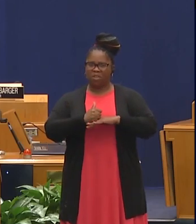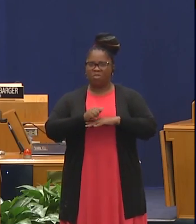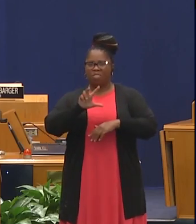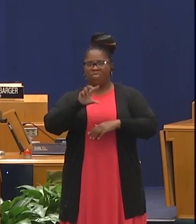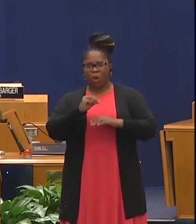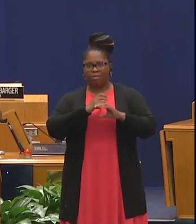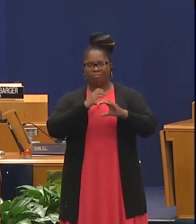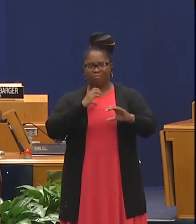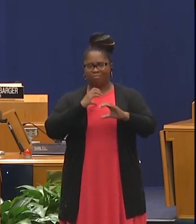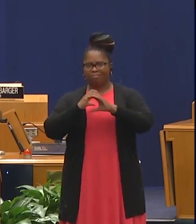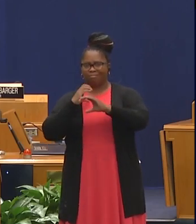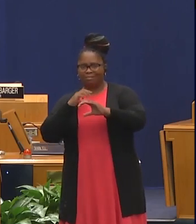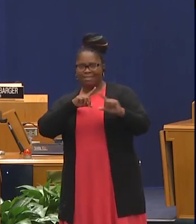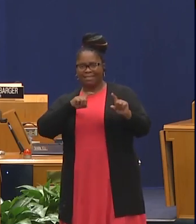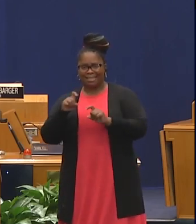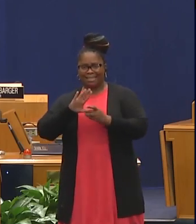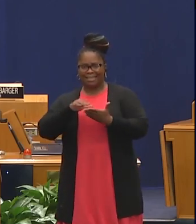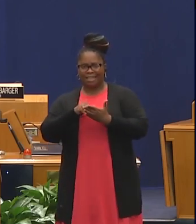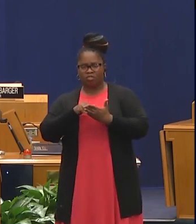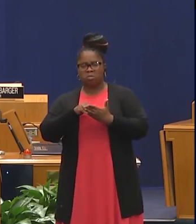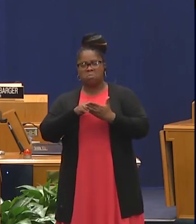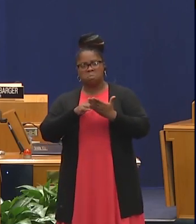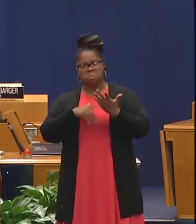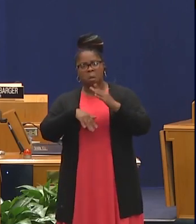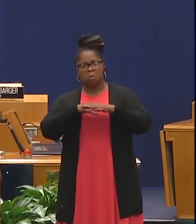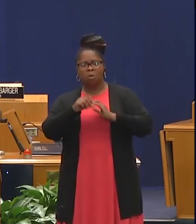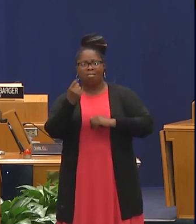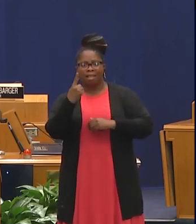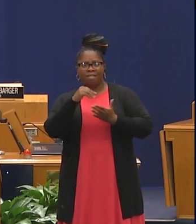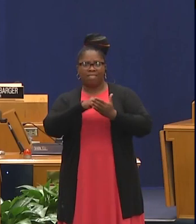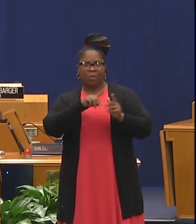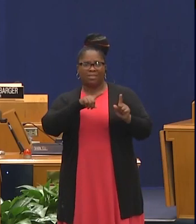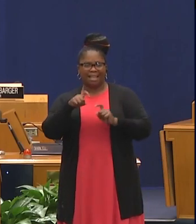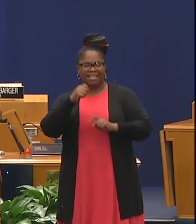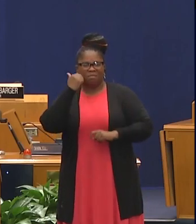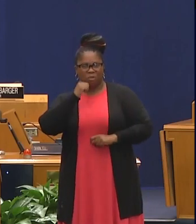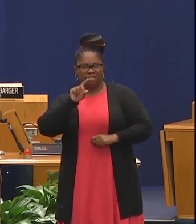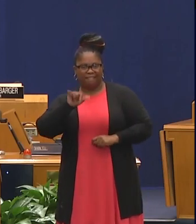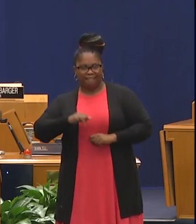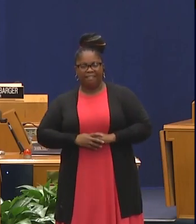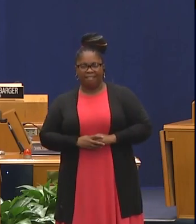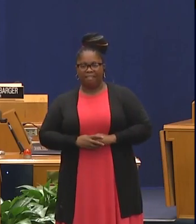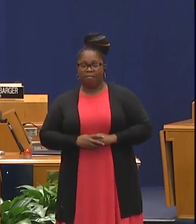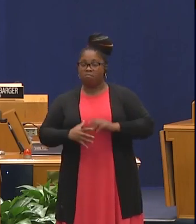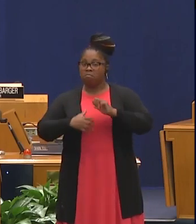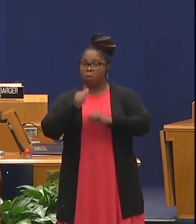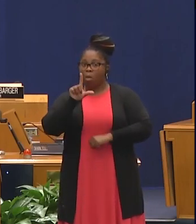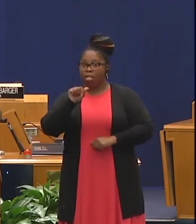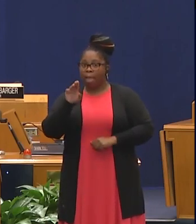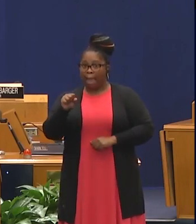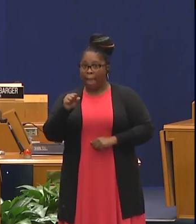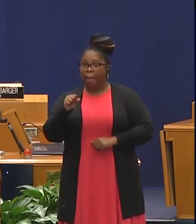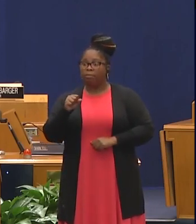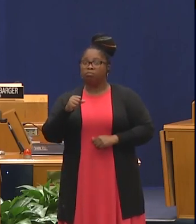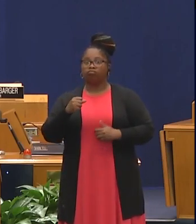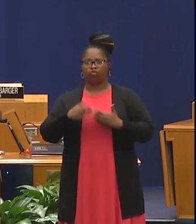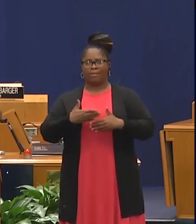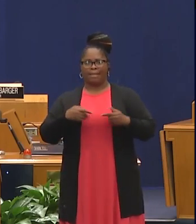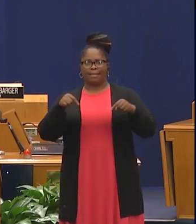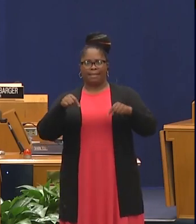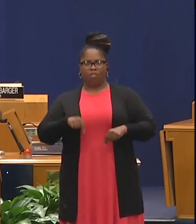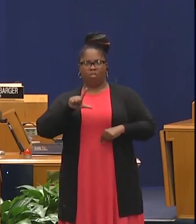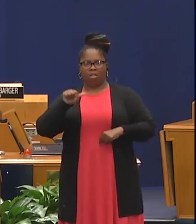centers with a total capacity of about 11,000 tests per day. Virtually all of the labs that we do are processed in the Los Angeles